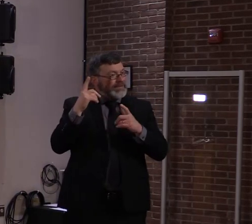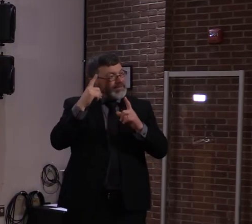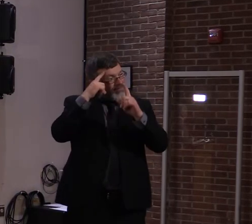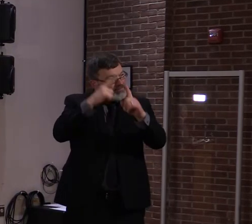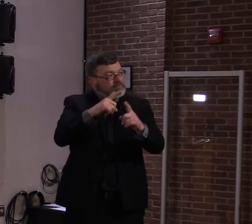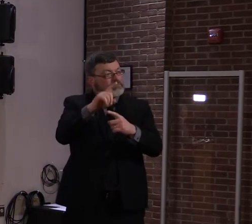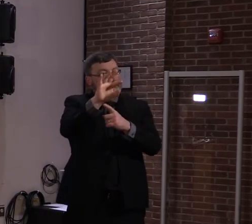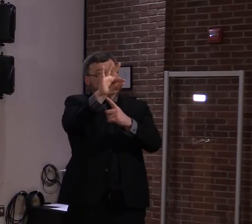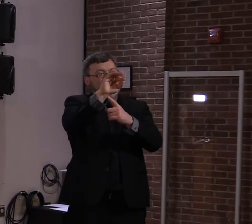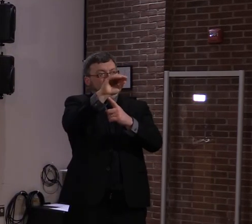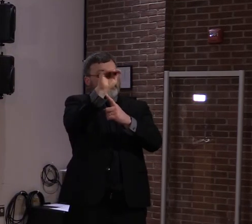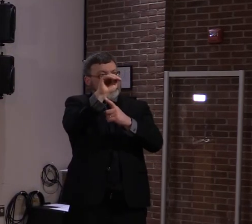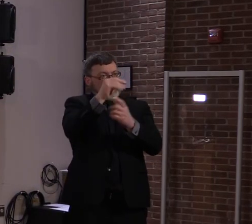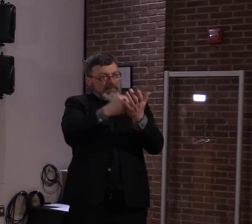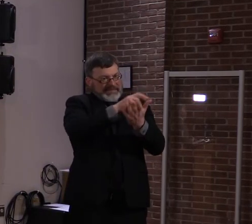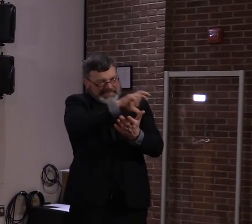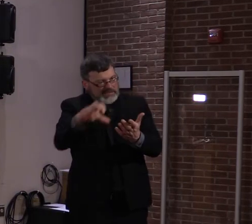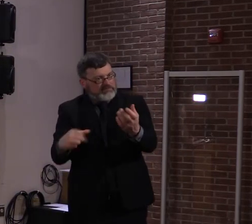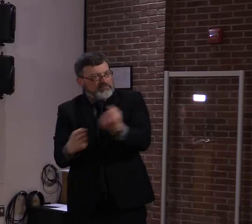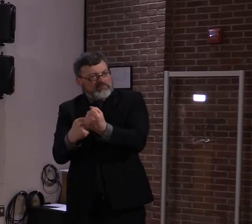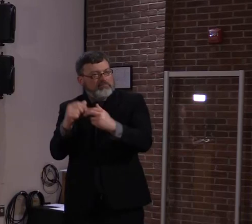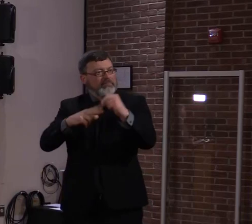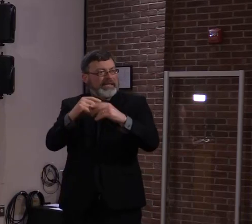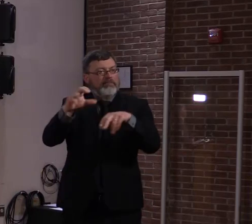that the governor had proposed